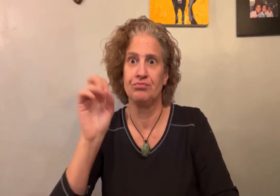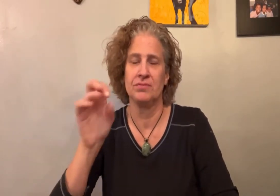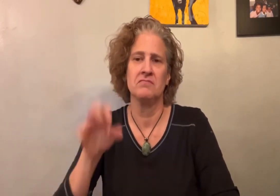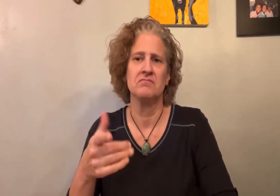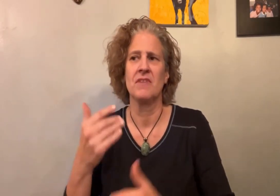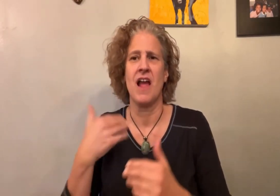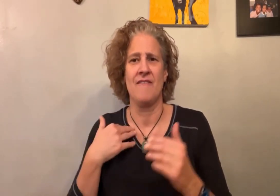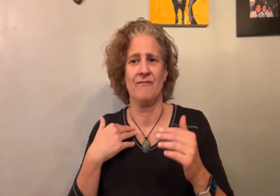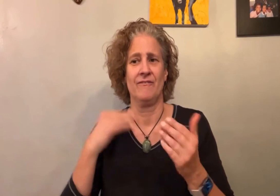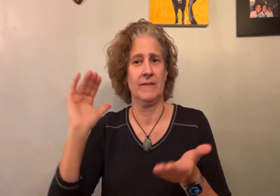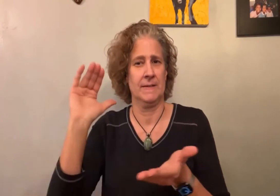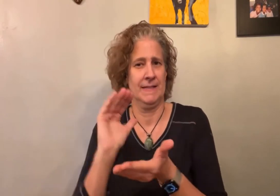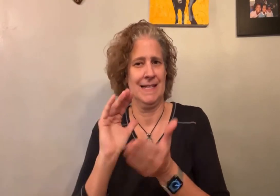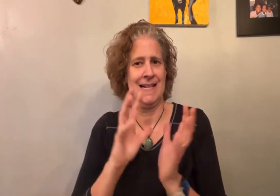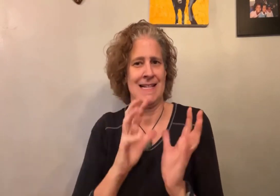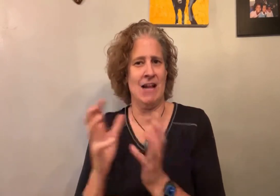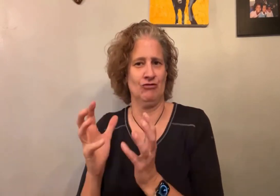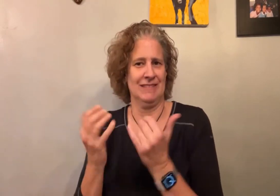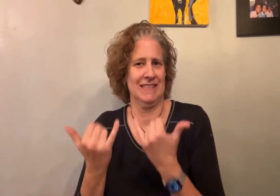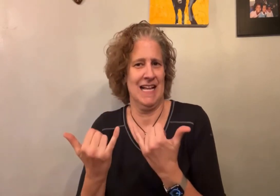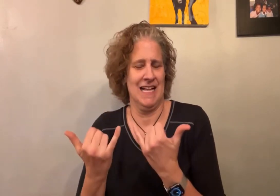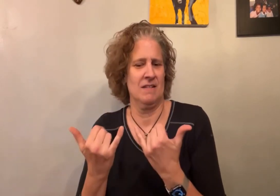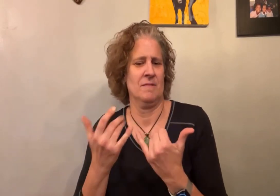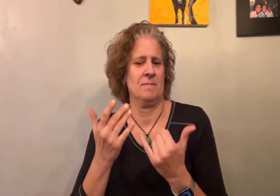on numbers, but numbers in context specifically.